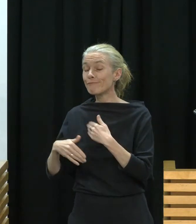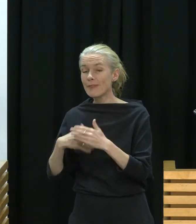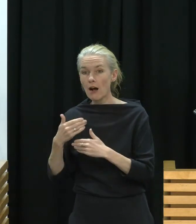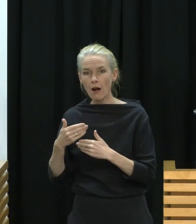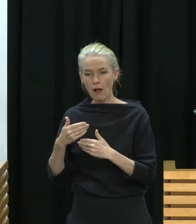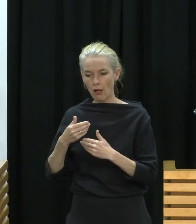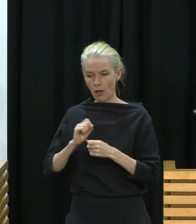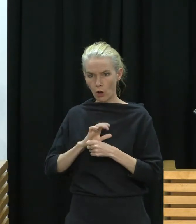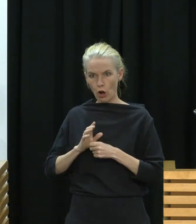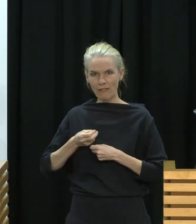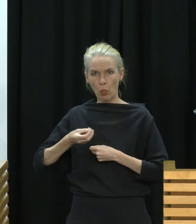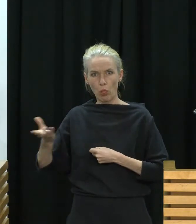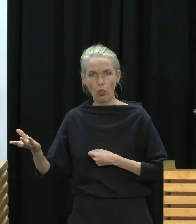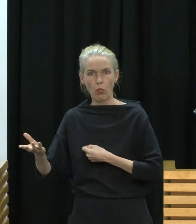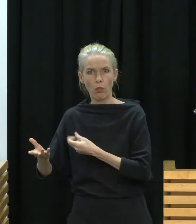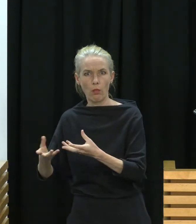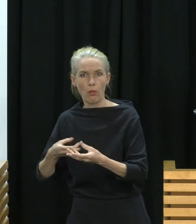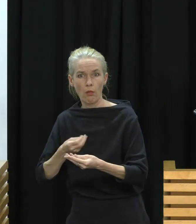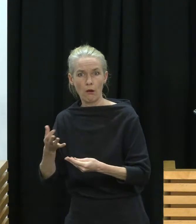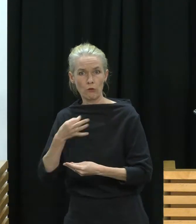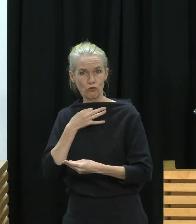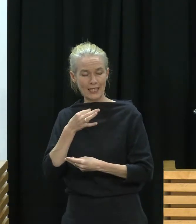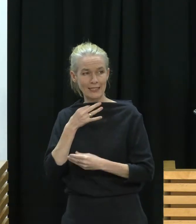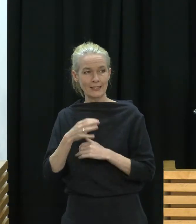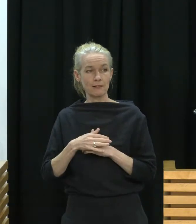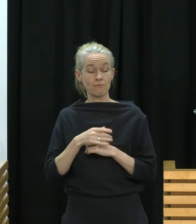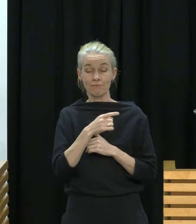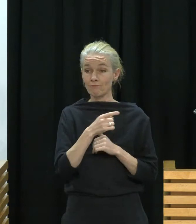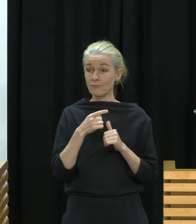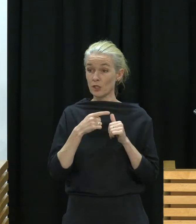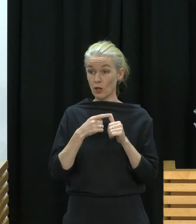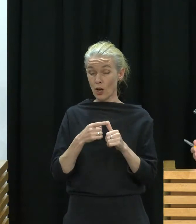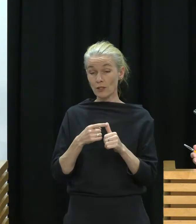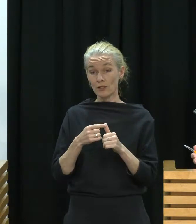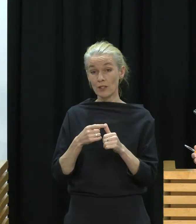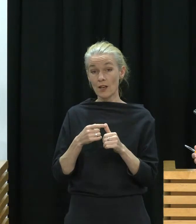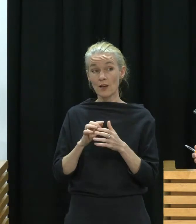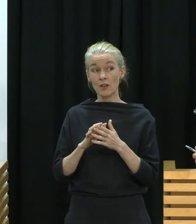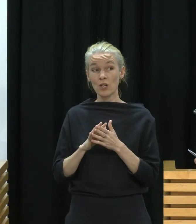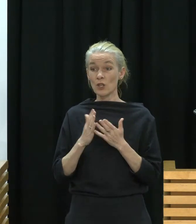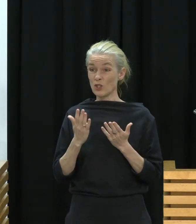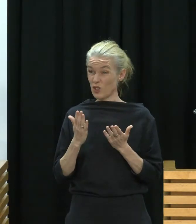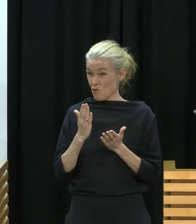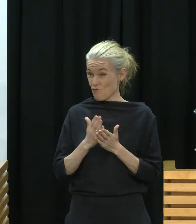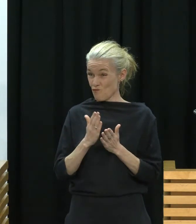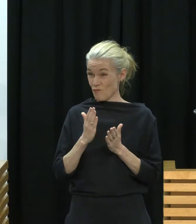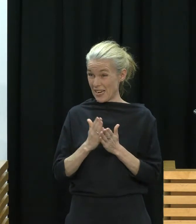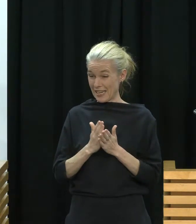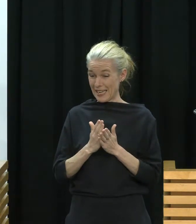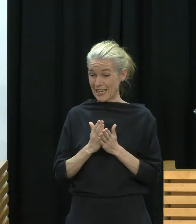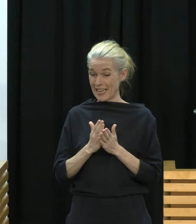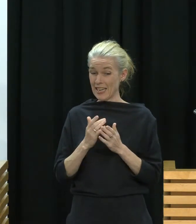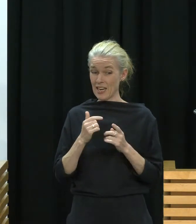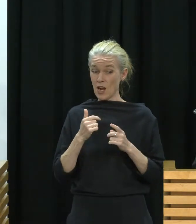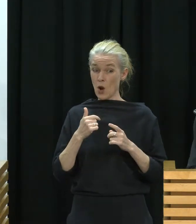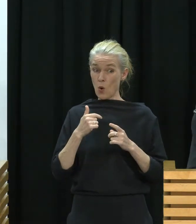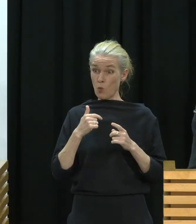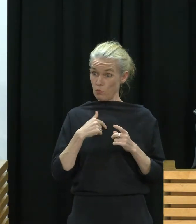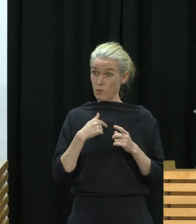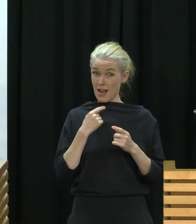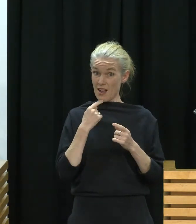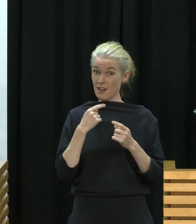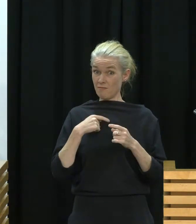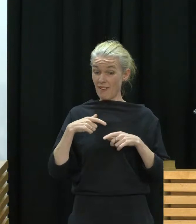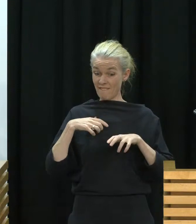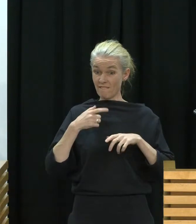were symptomatic, then they knew what that advice was to isolate and be tested. It was a relatively short period, and as soon as we knew, we updated the advice.